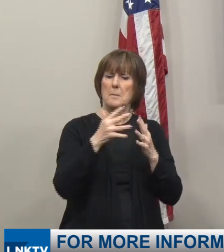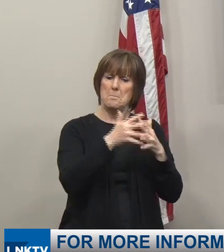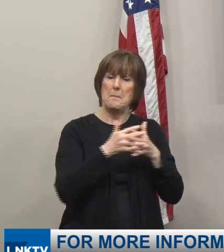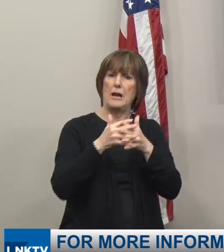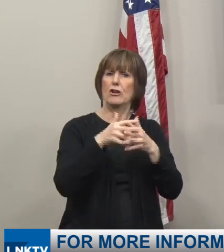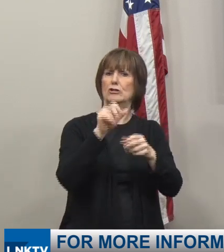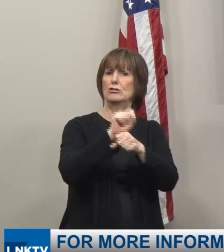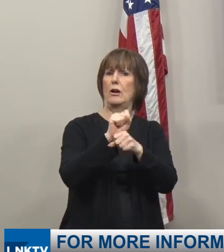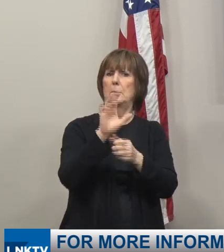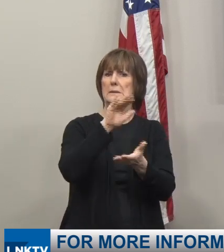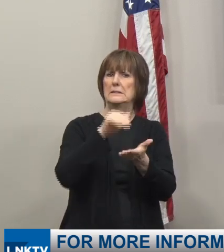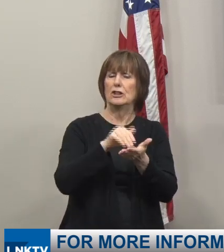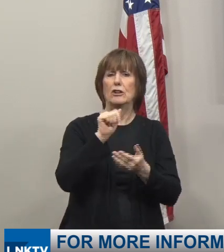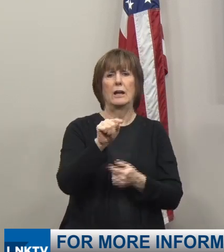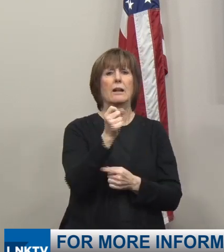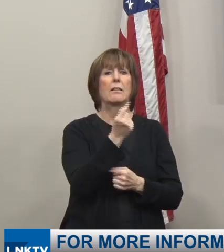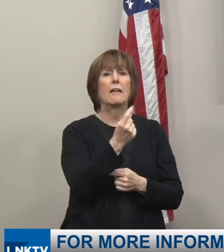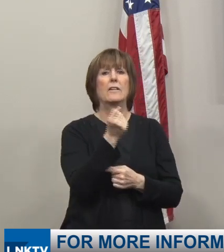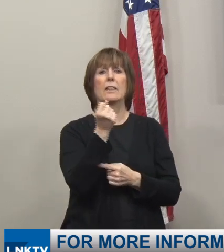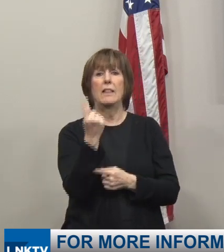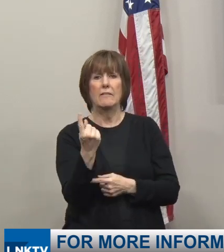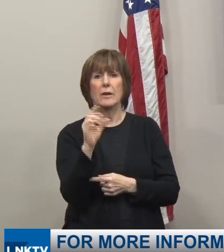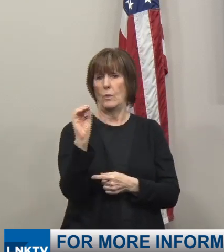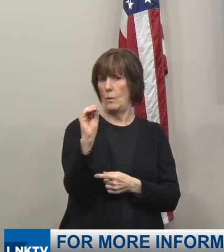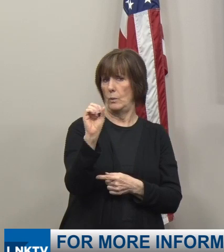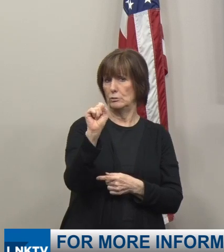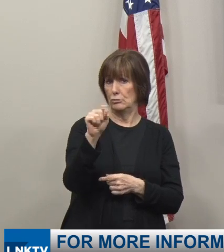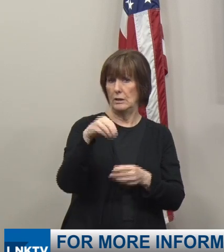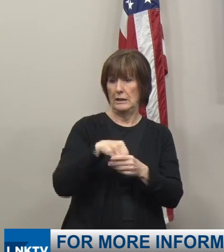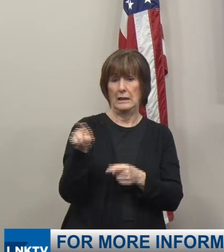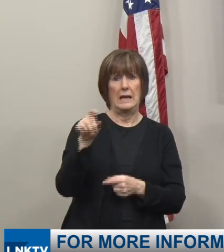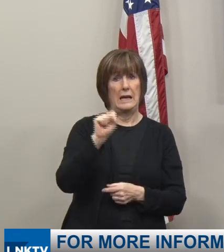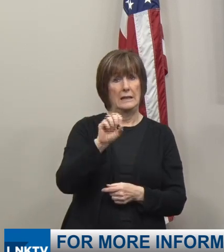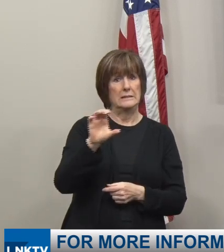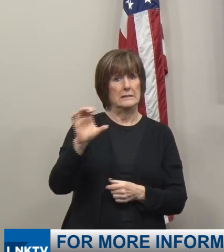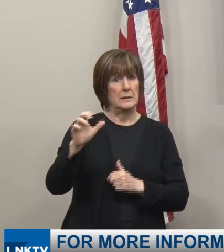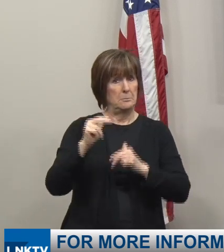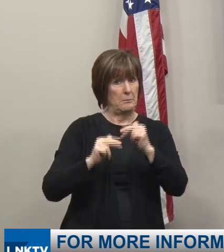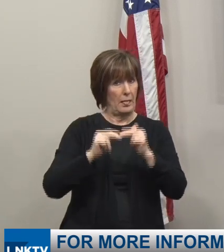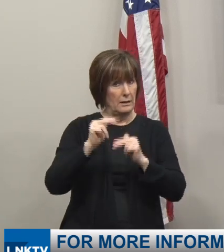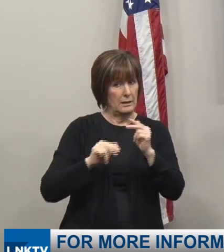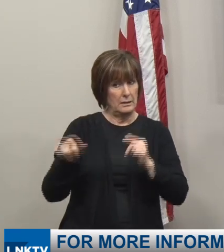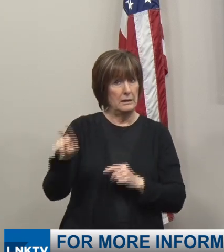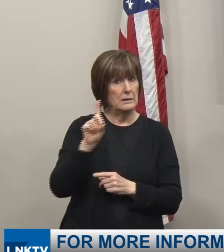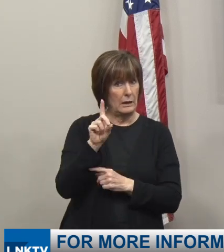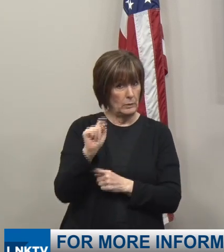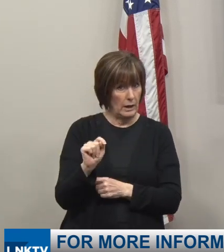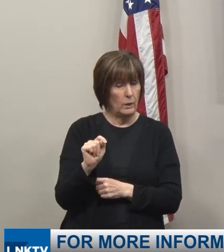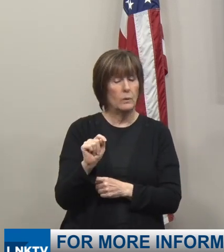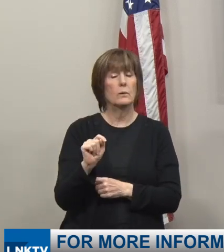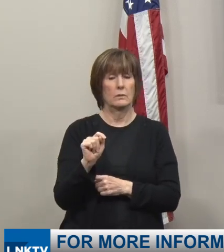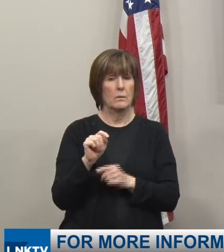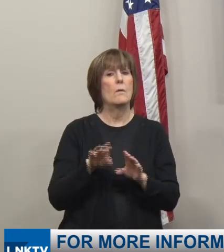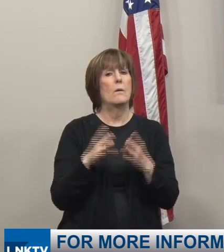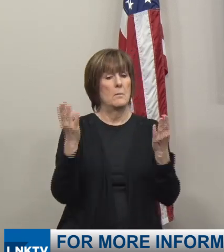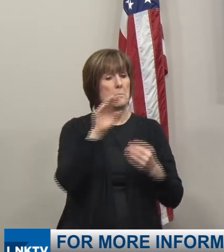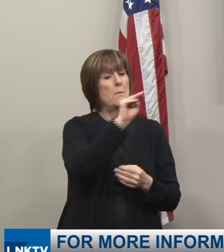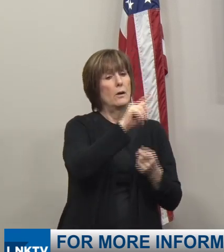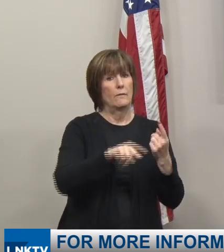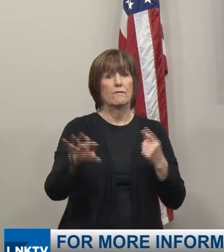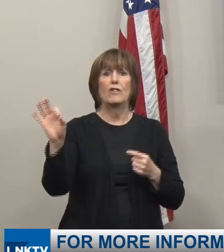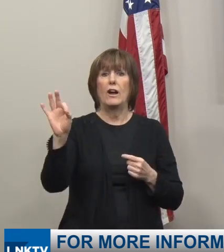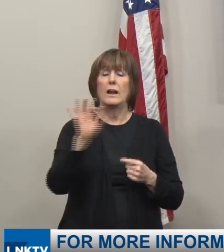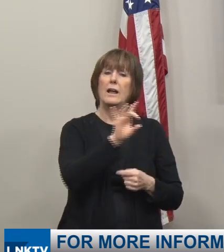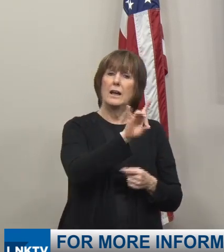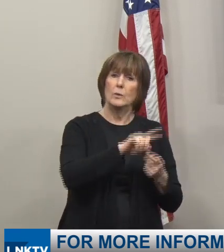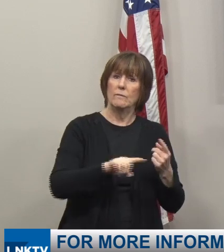Job Center is located at 1111 O Street in the SCC building, Southeast Community College building downtown. That's open Monday through